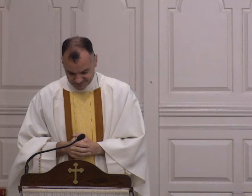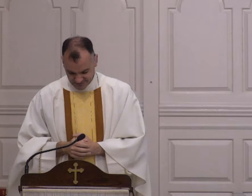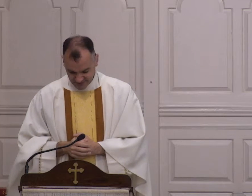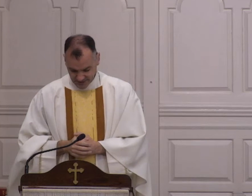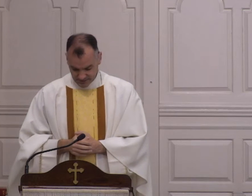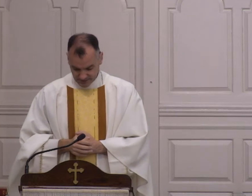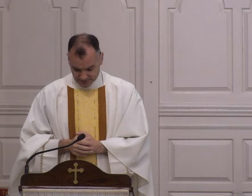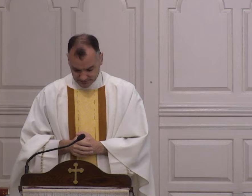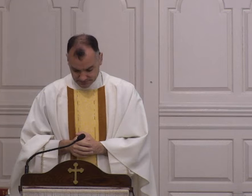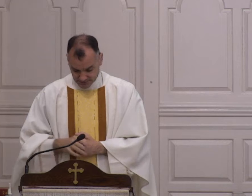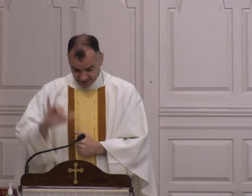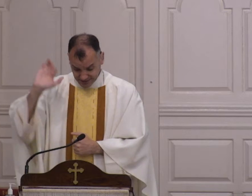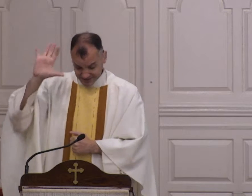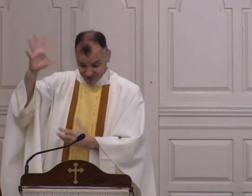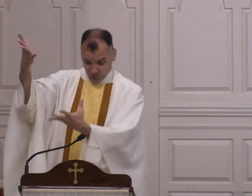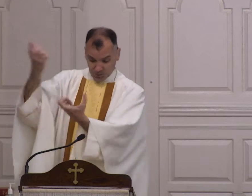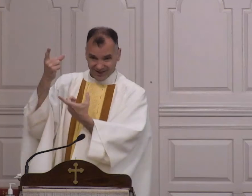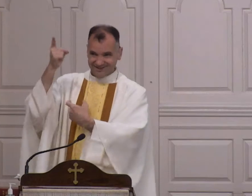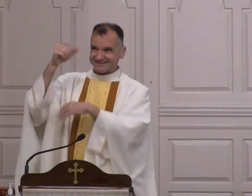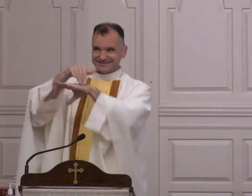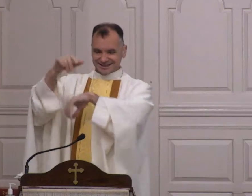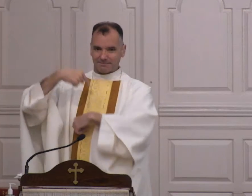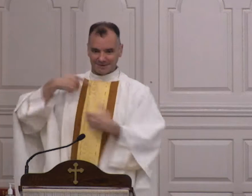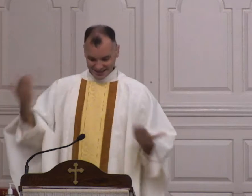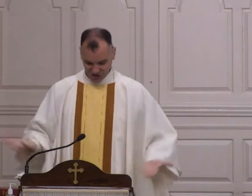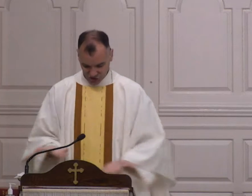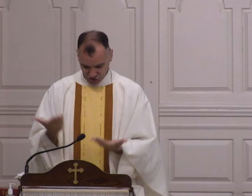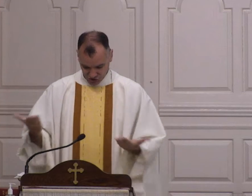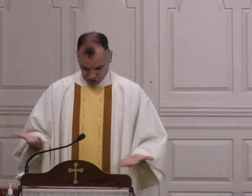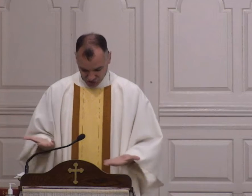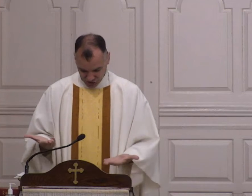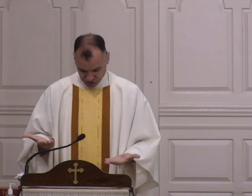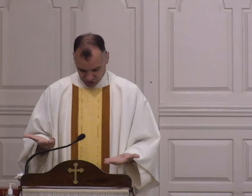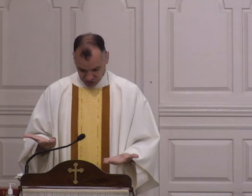that I should raise it up on the last day.